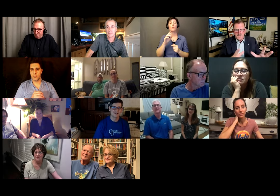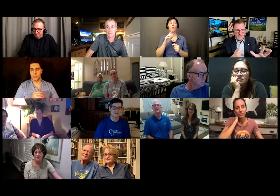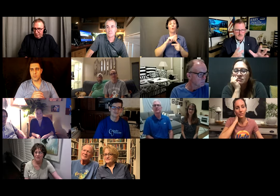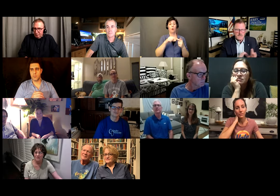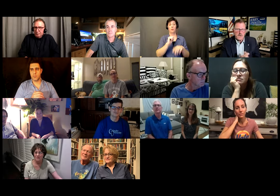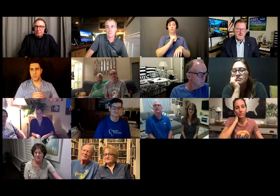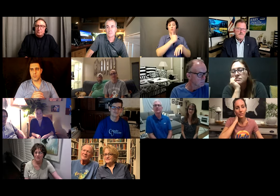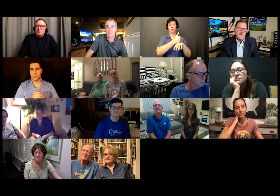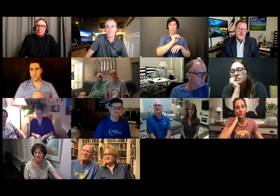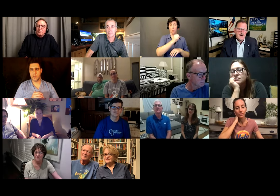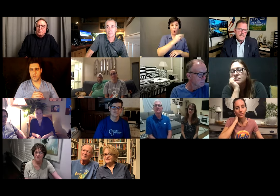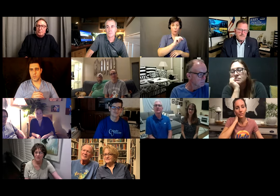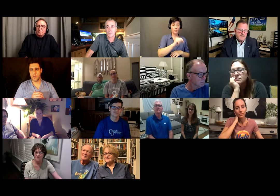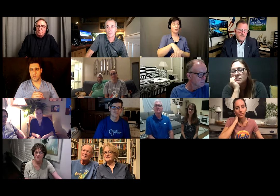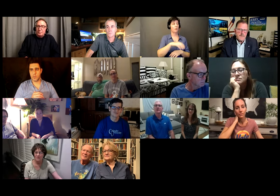or townhouses go up,